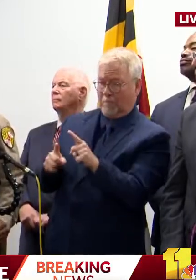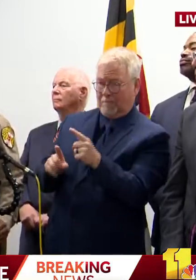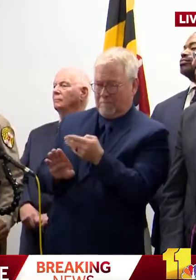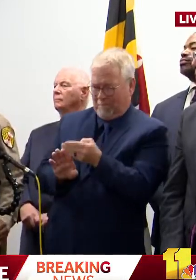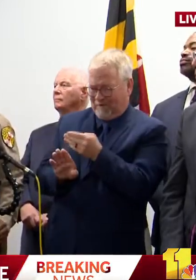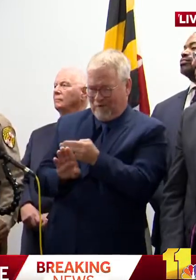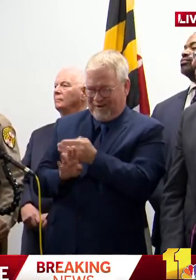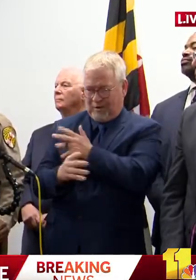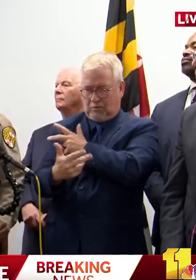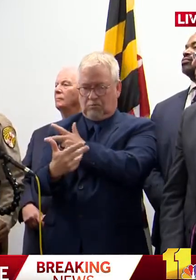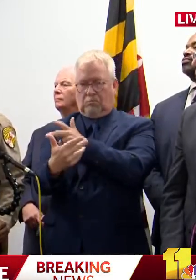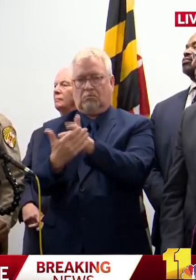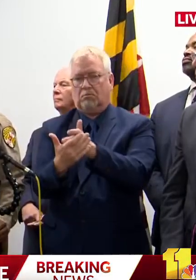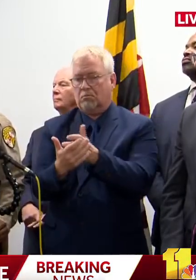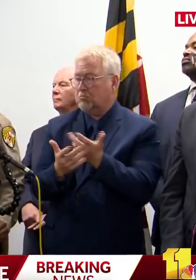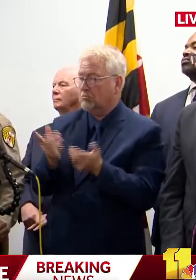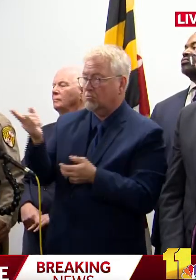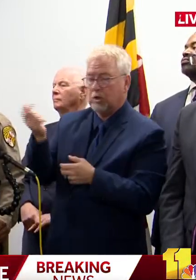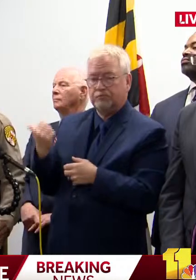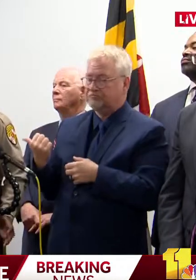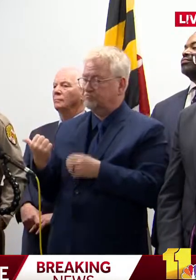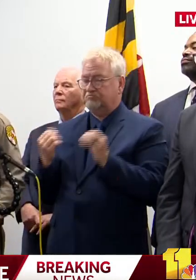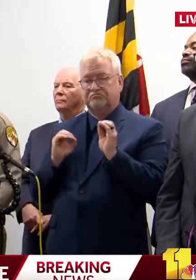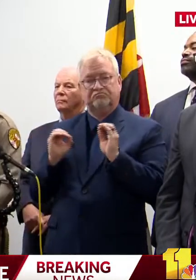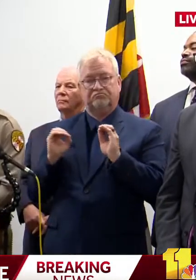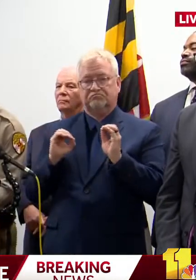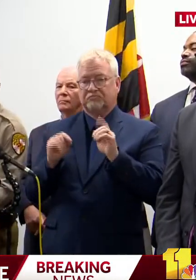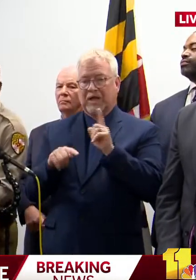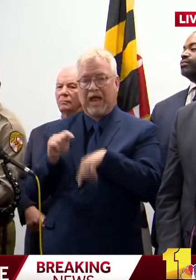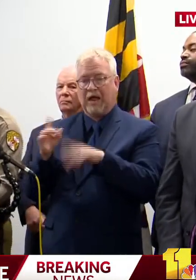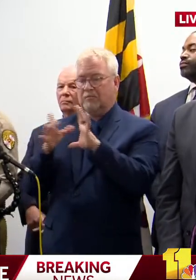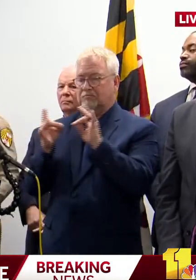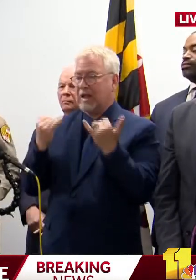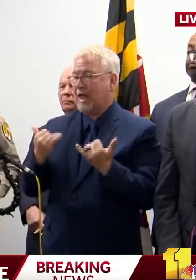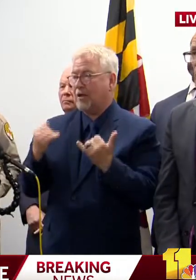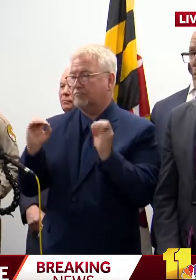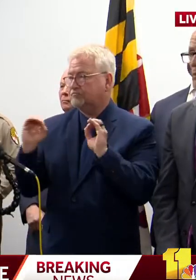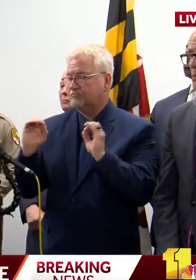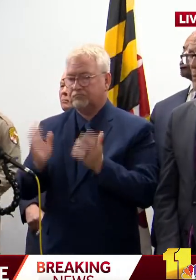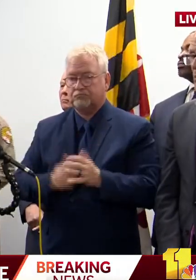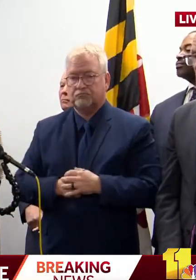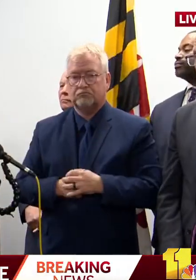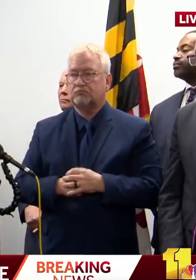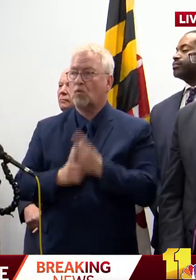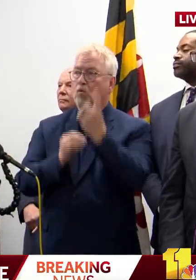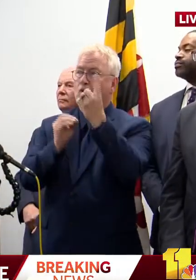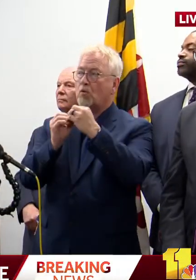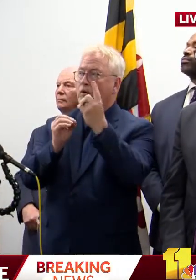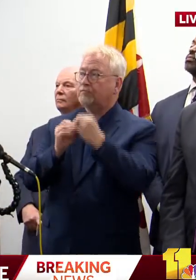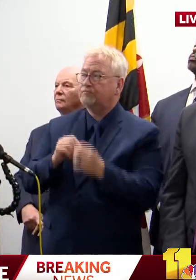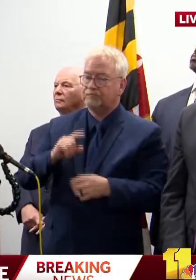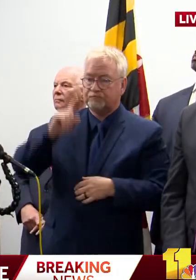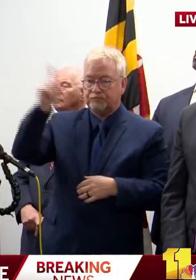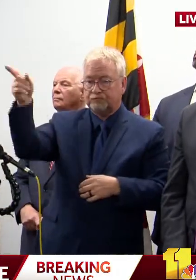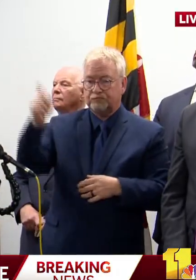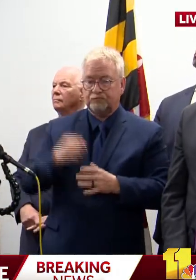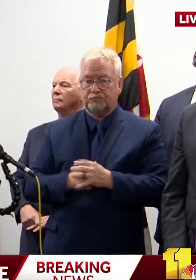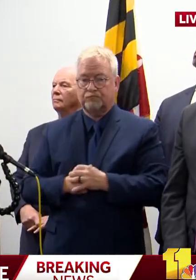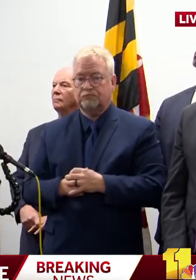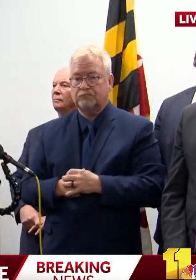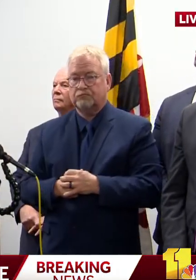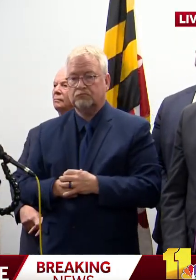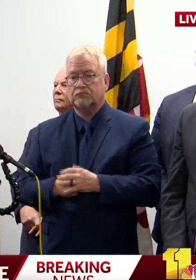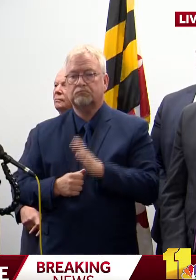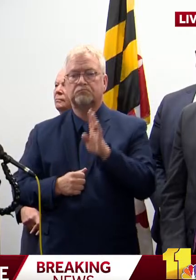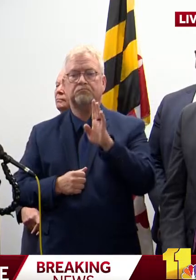remiss if I went into what's going on in an ongoing investigation. All right, Brad, one more time. Are barges and cranes on the